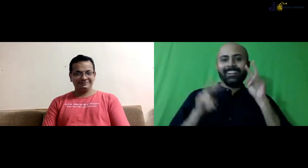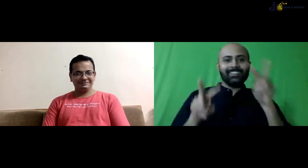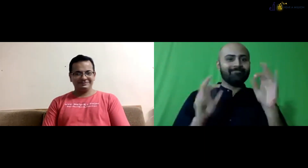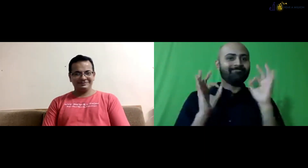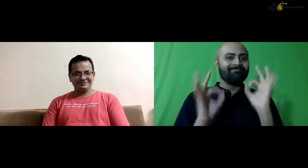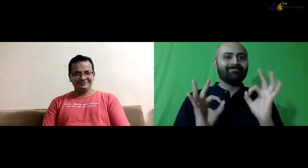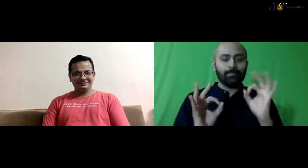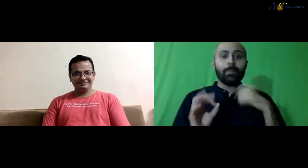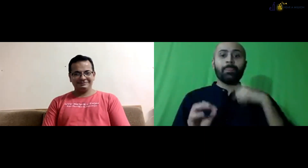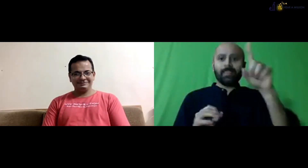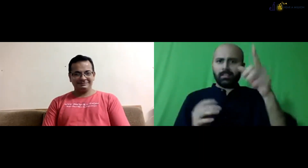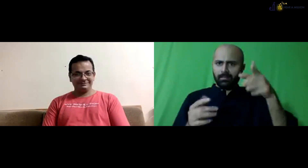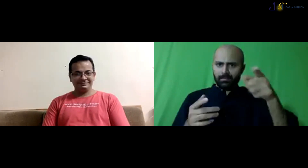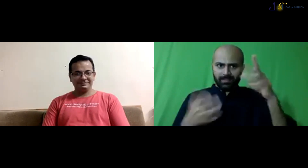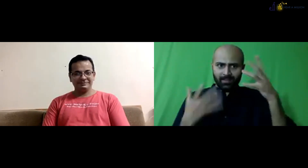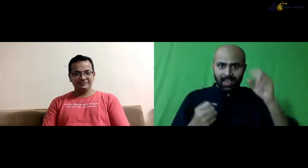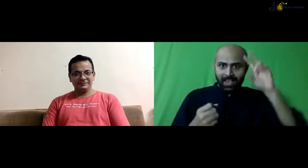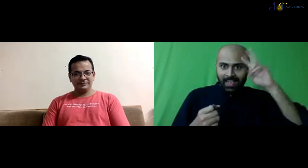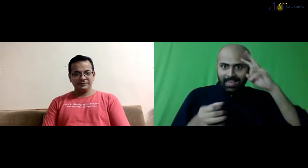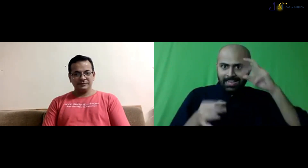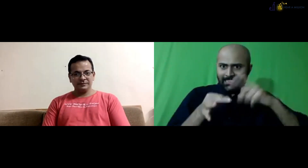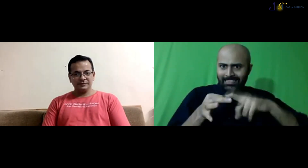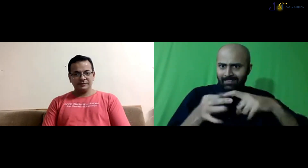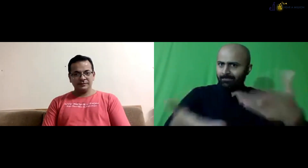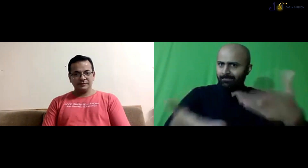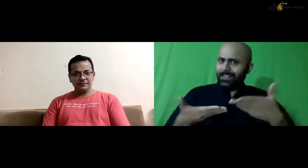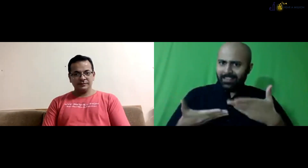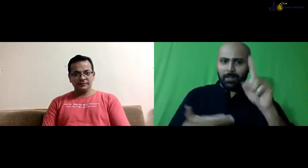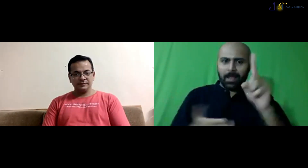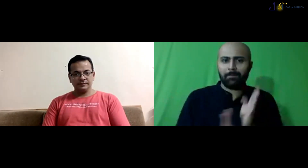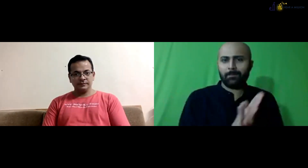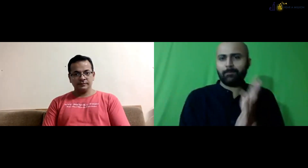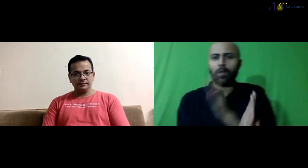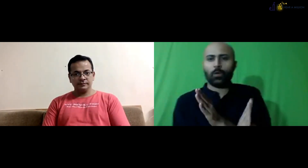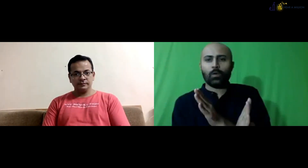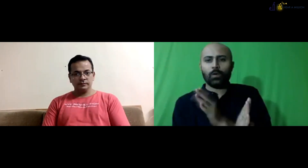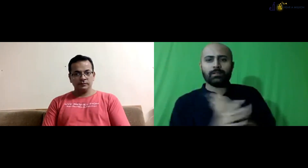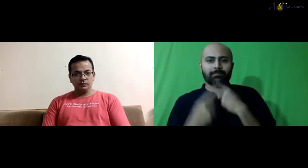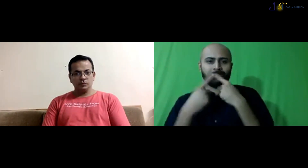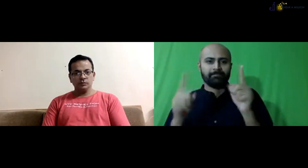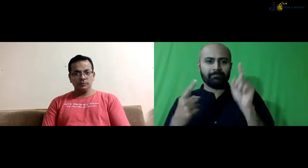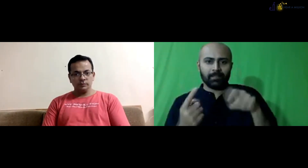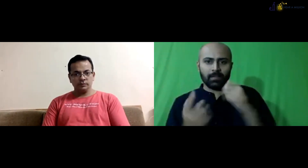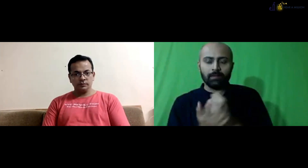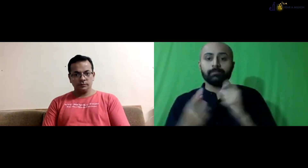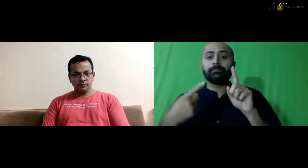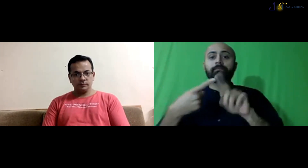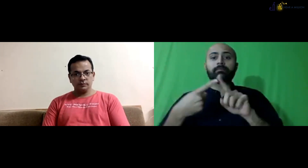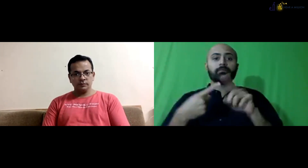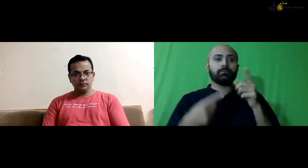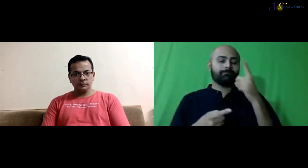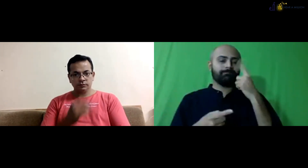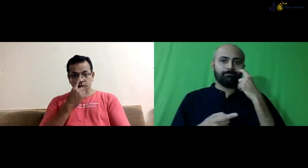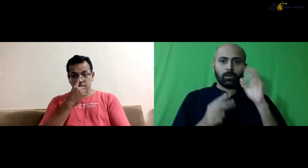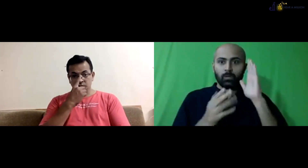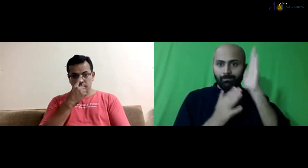Rajesh Ketkar, you have taken an interview with these people that were very excited and their people have very lots of questions. So before that,